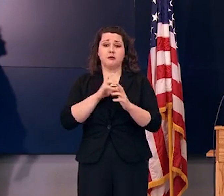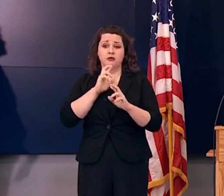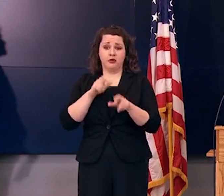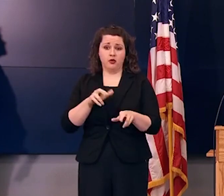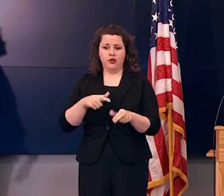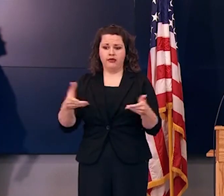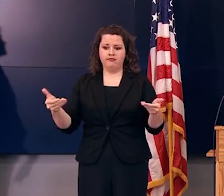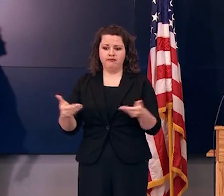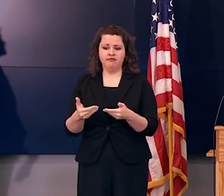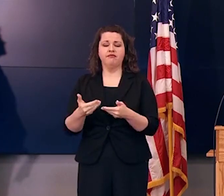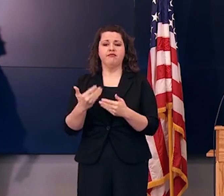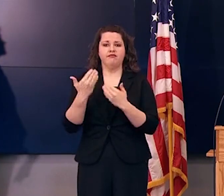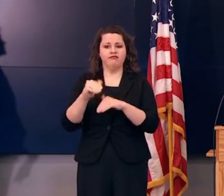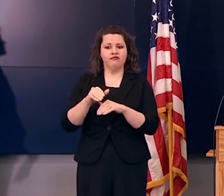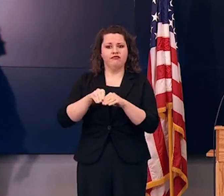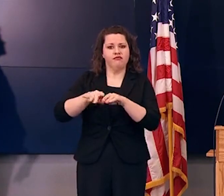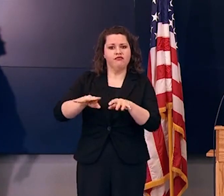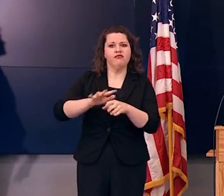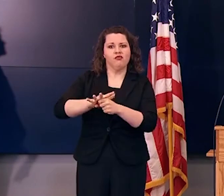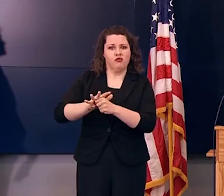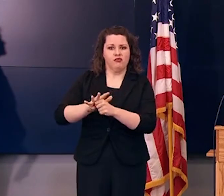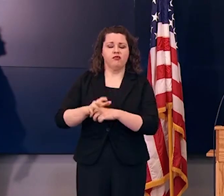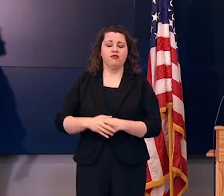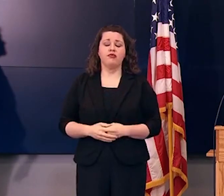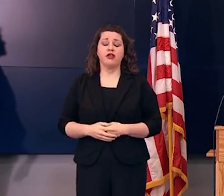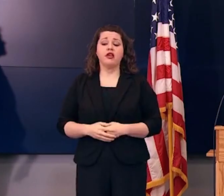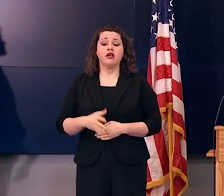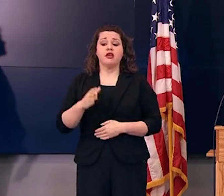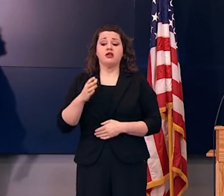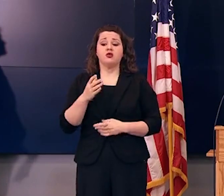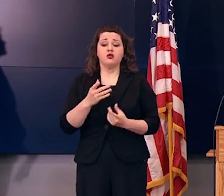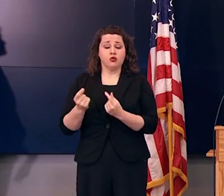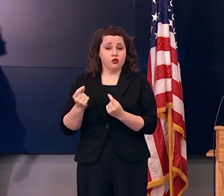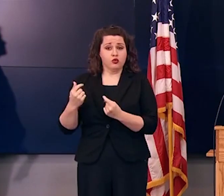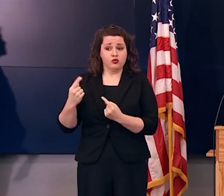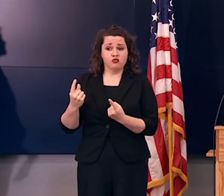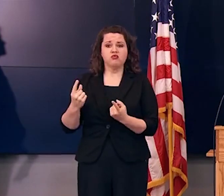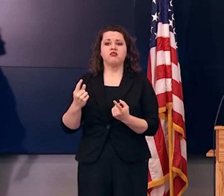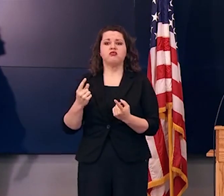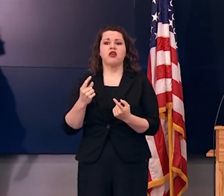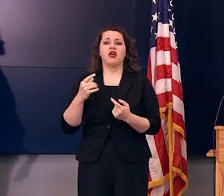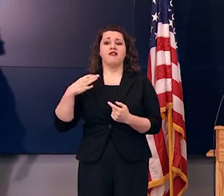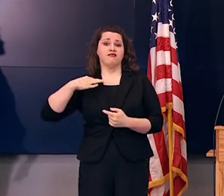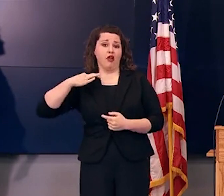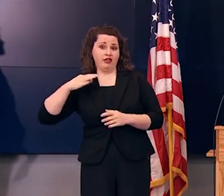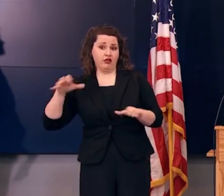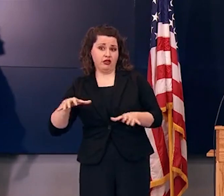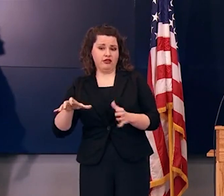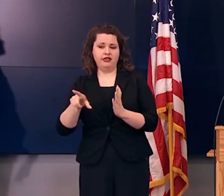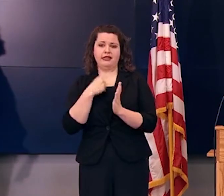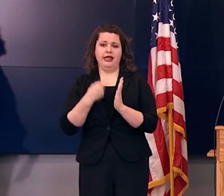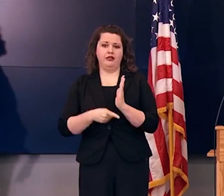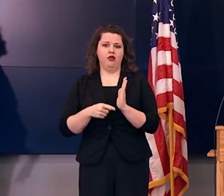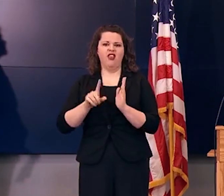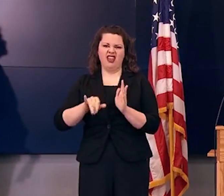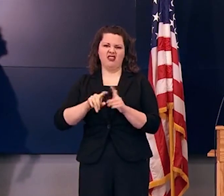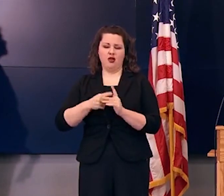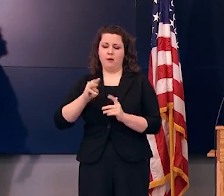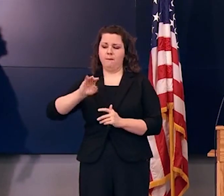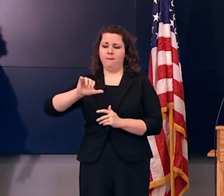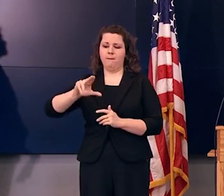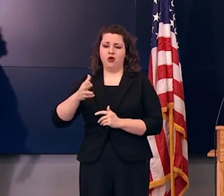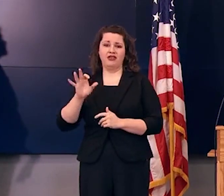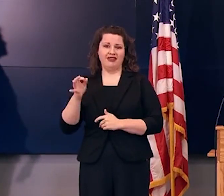introduction of COVID-19 into the facilities. Some of the things that we have done is canceling volunteer activities as of March 9th until